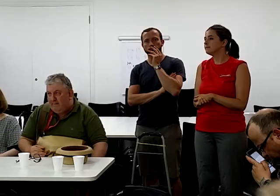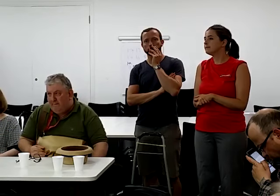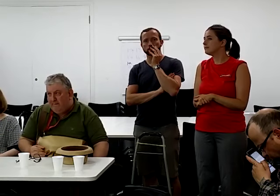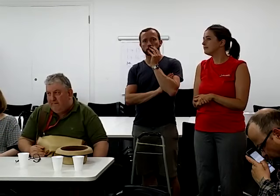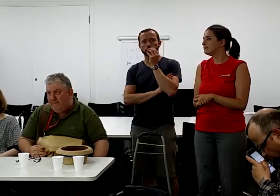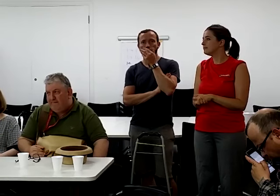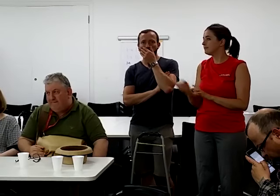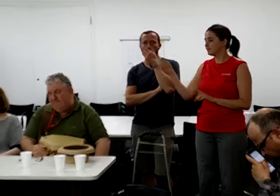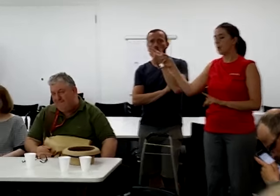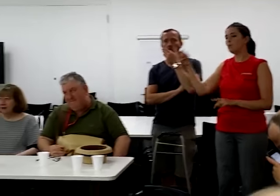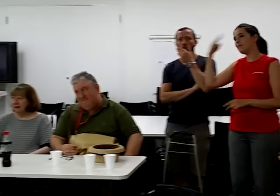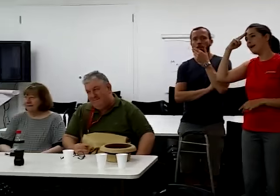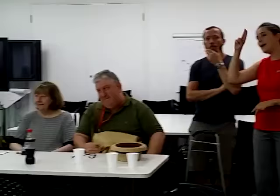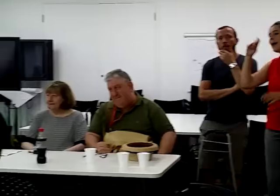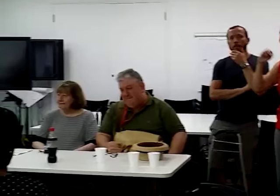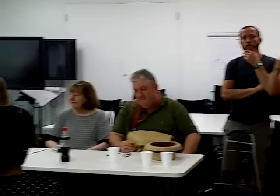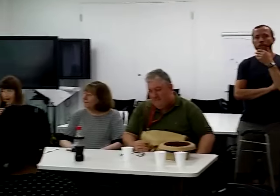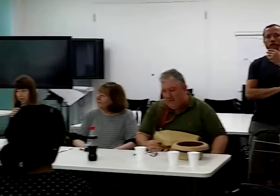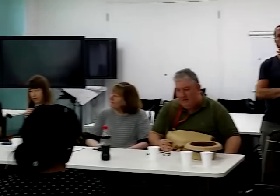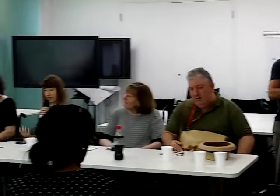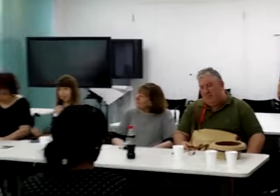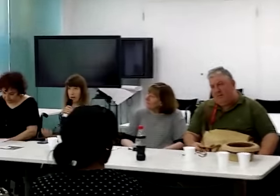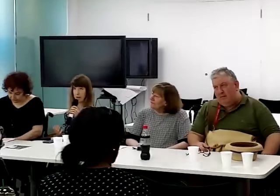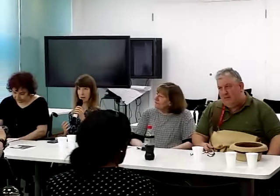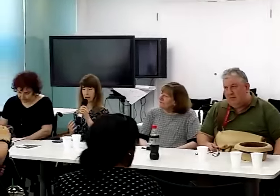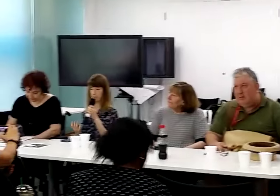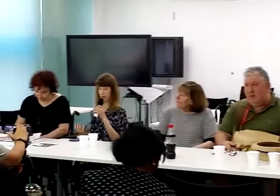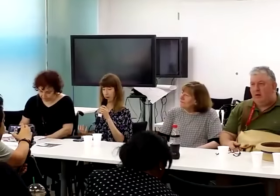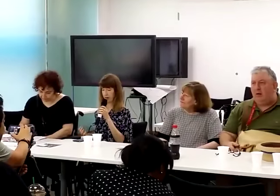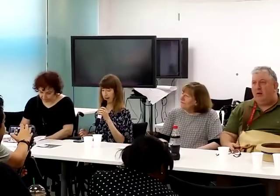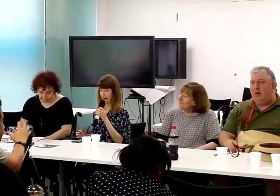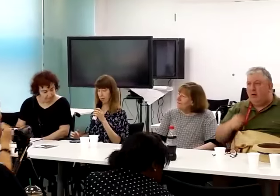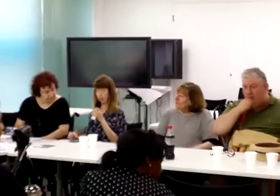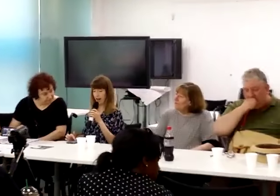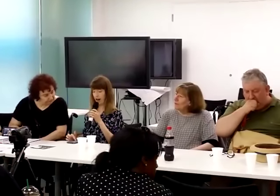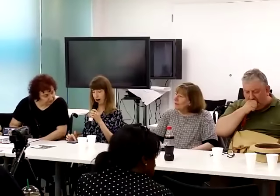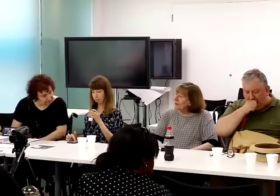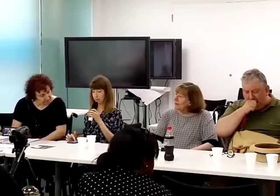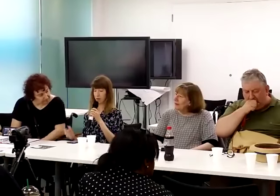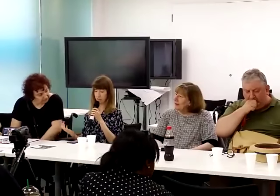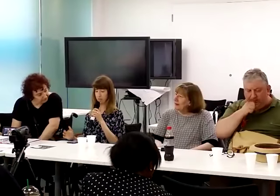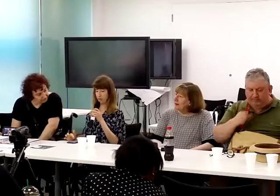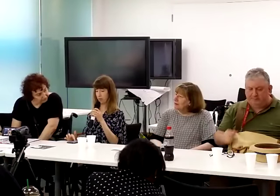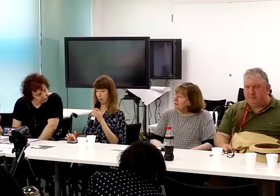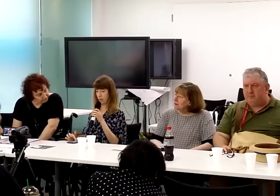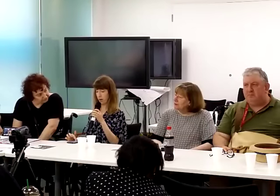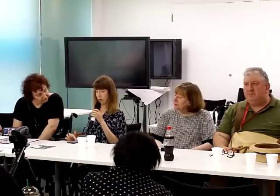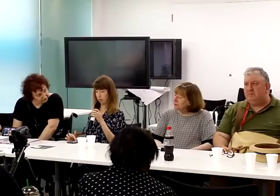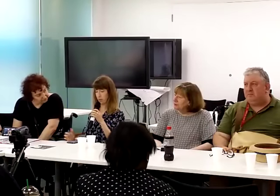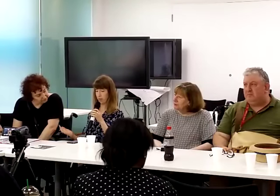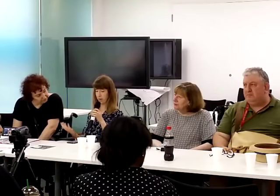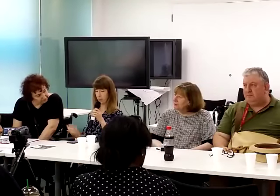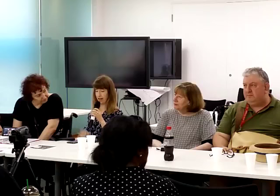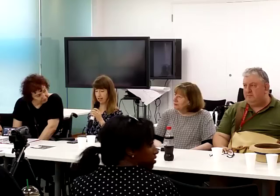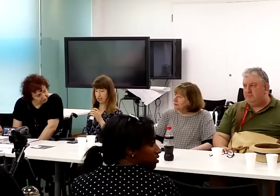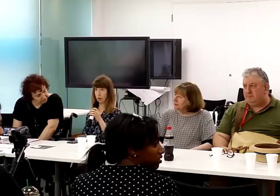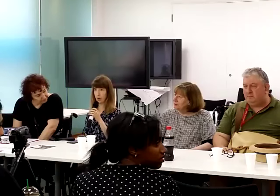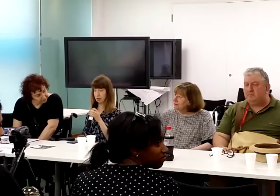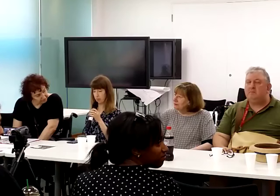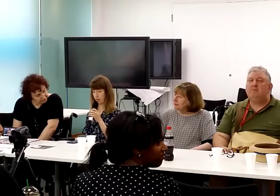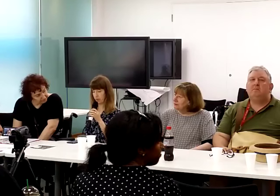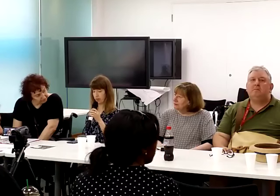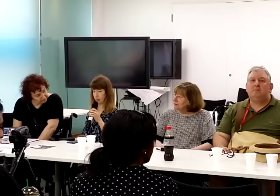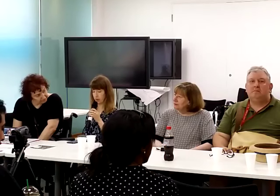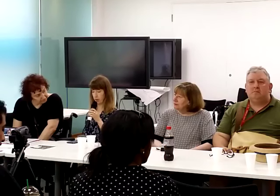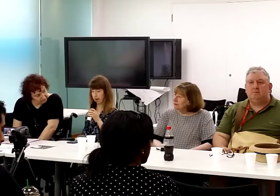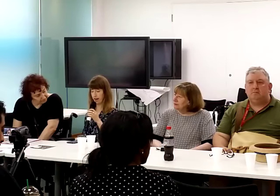Okay, hi, I'm Sarah. I'll be chairing this evening, and I'm just going to say a bit about why we're here. So, you'll all know that we're all here to